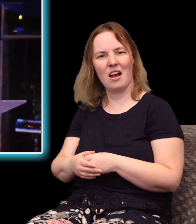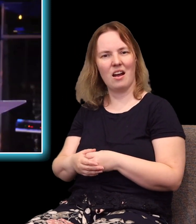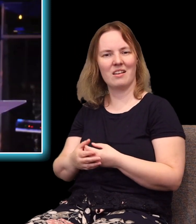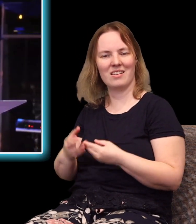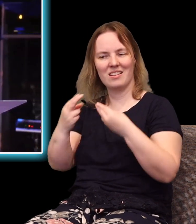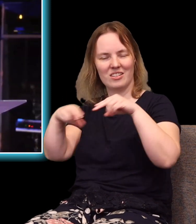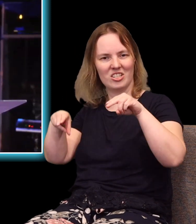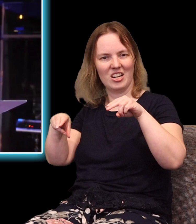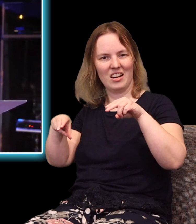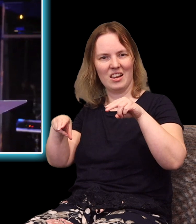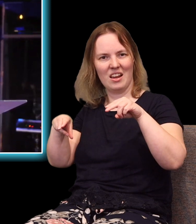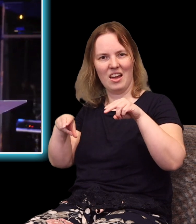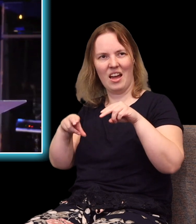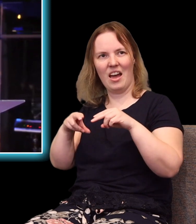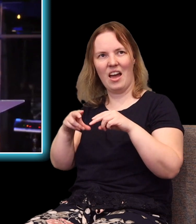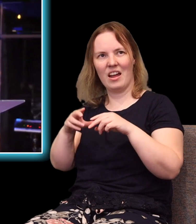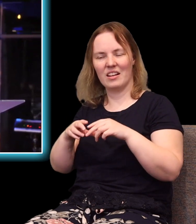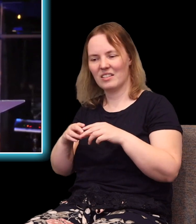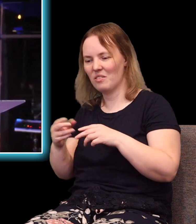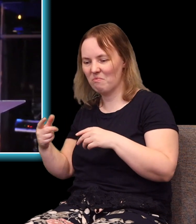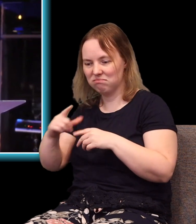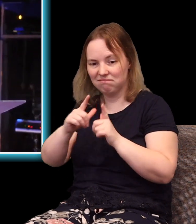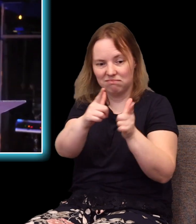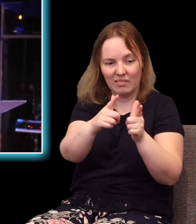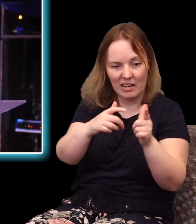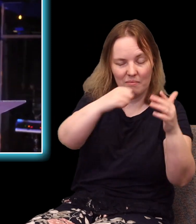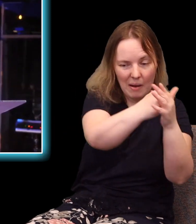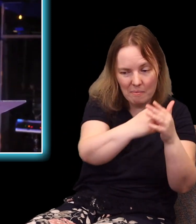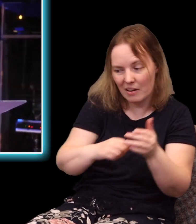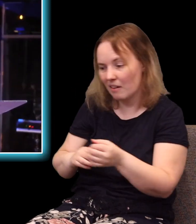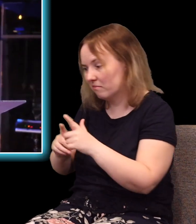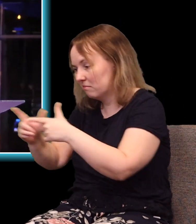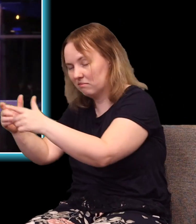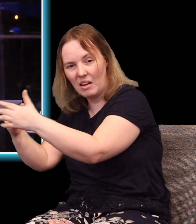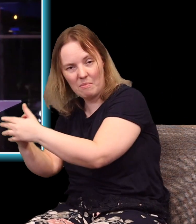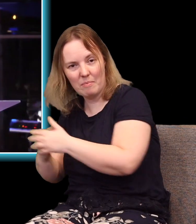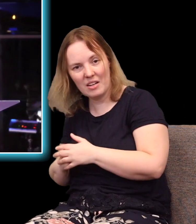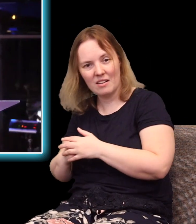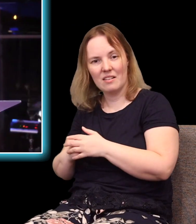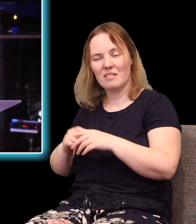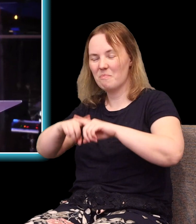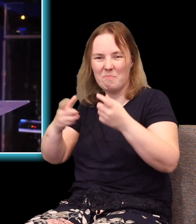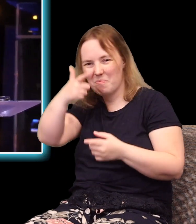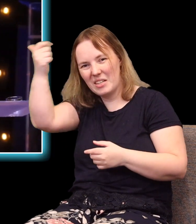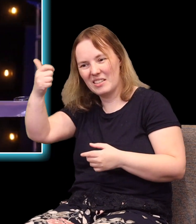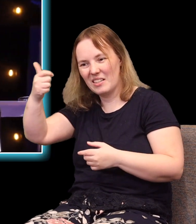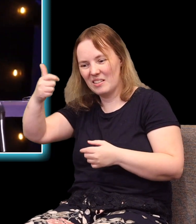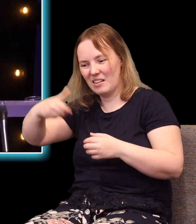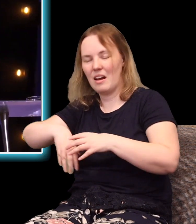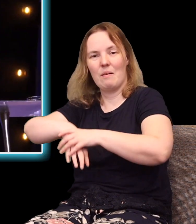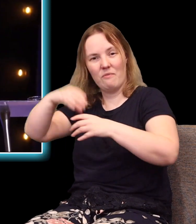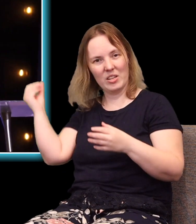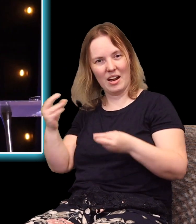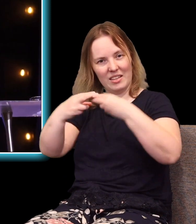his arms and legs out of the shell, but it still has a shell on. And it's kind of running around bumping into stuff or whatever. That's what comes to my mind when I think of this. I'm sorry it's not